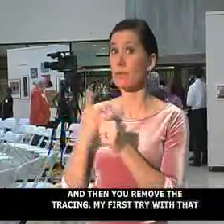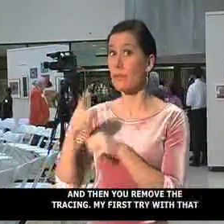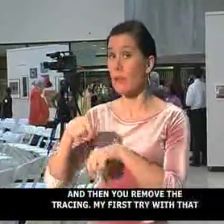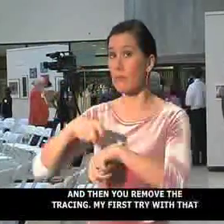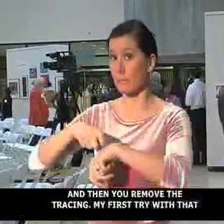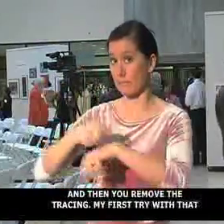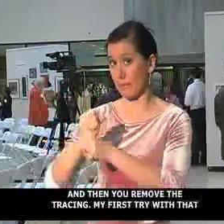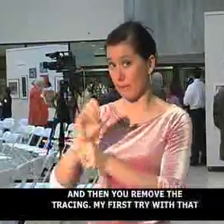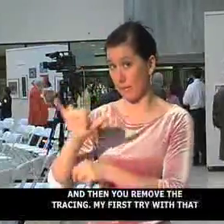tracing.